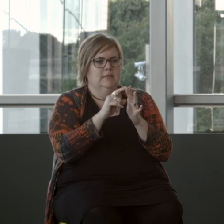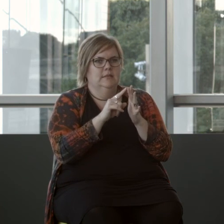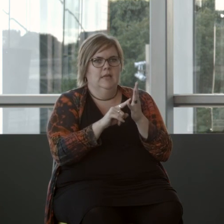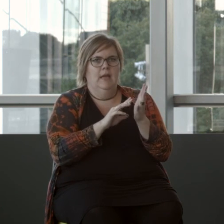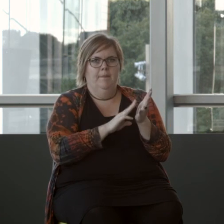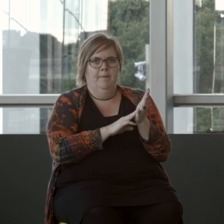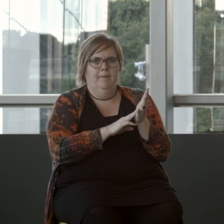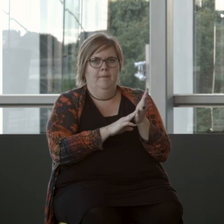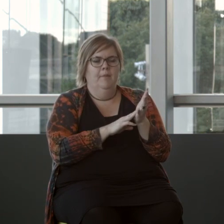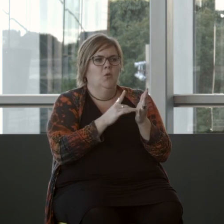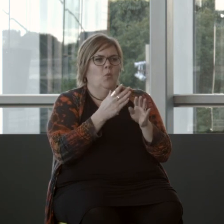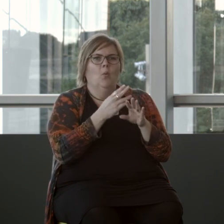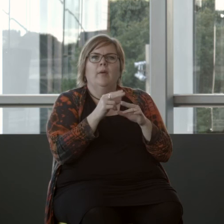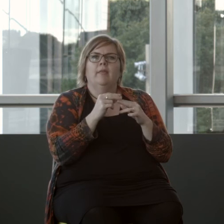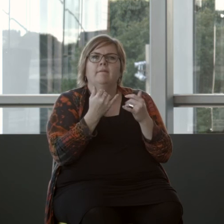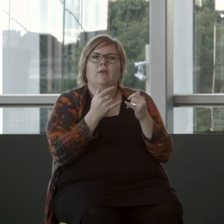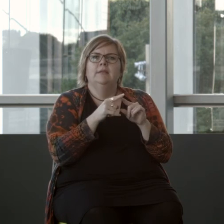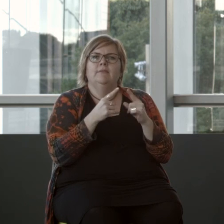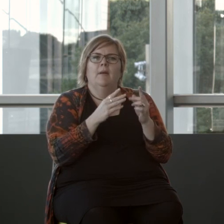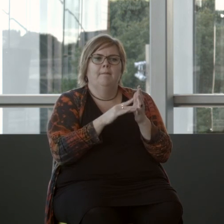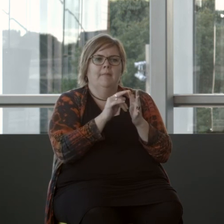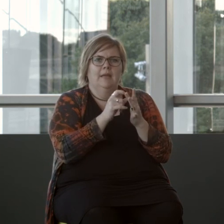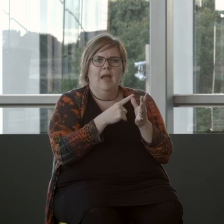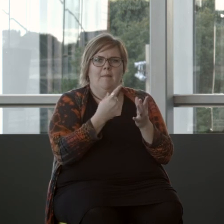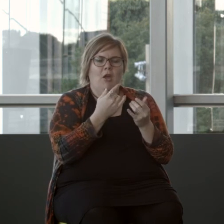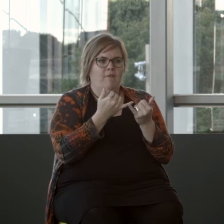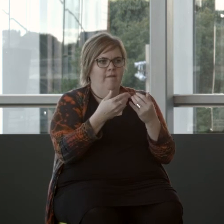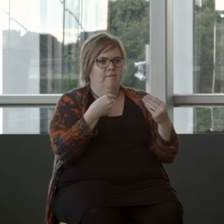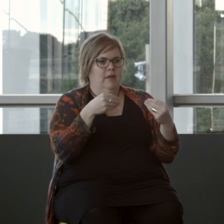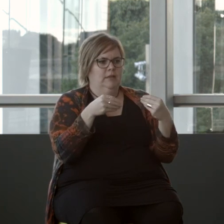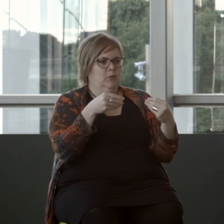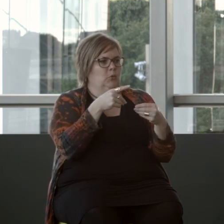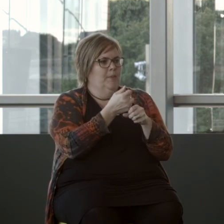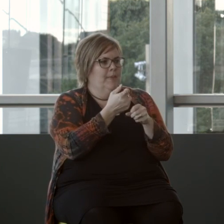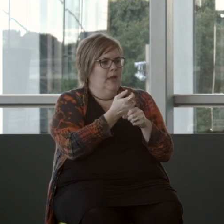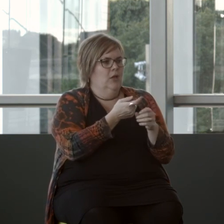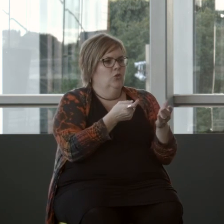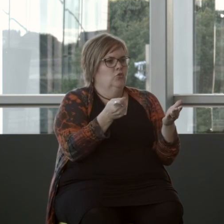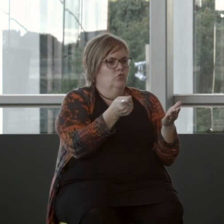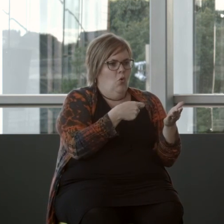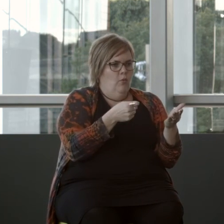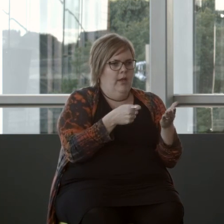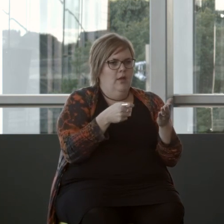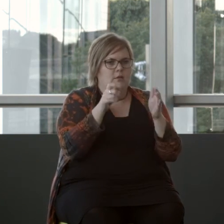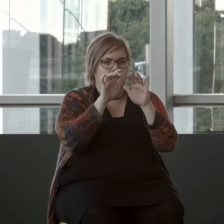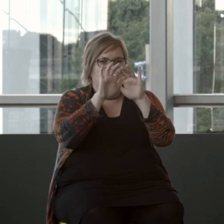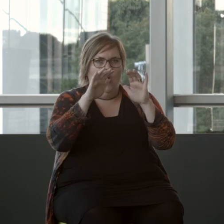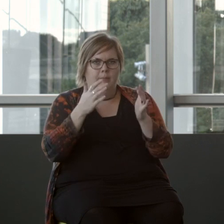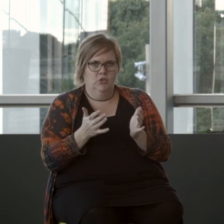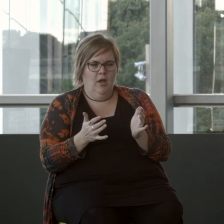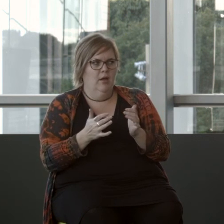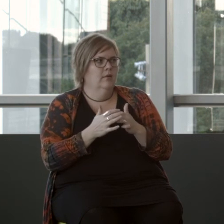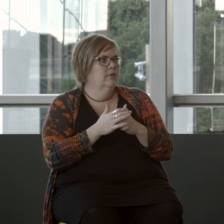plurality of different media. You're very versatile because she makes drawings and sculpture, public sculpture,